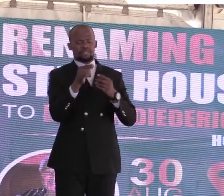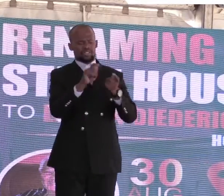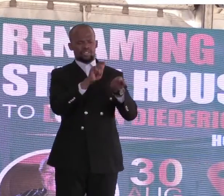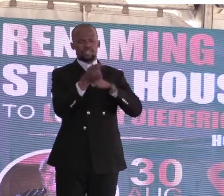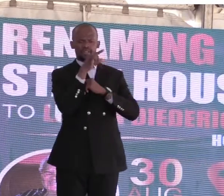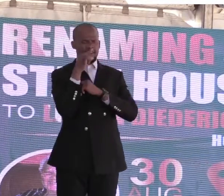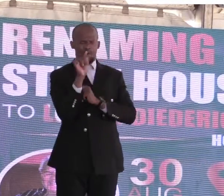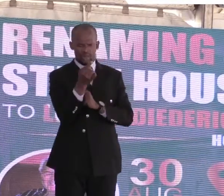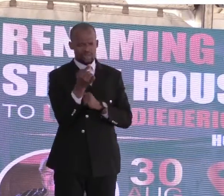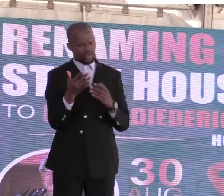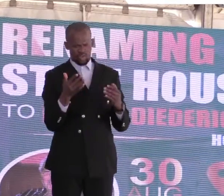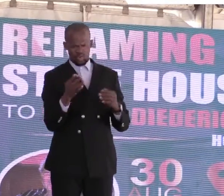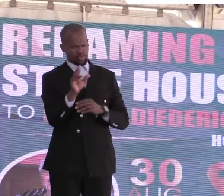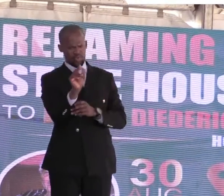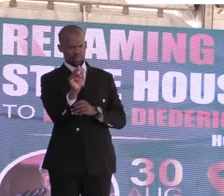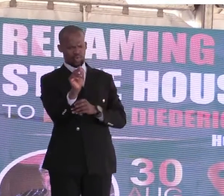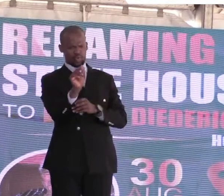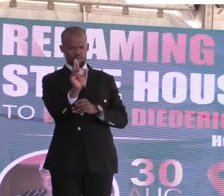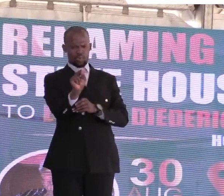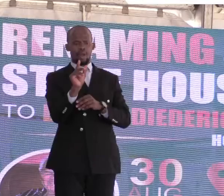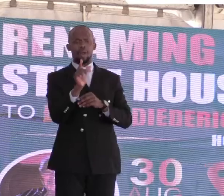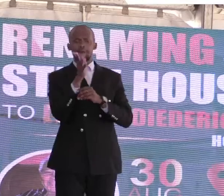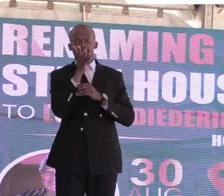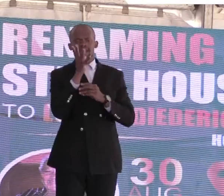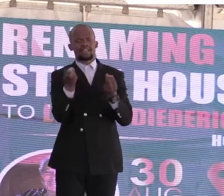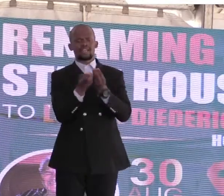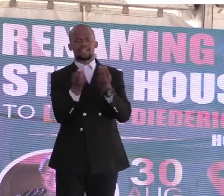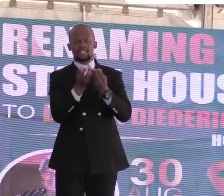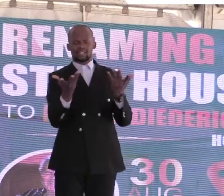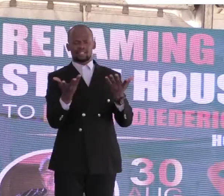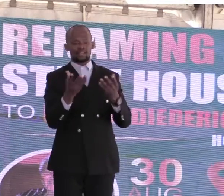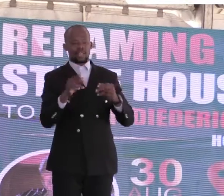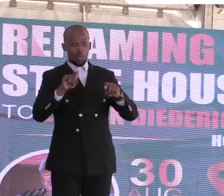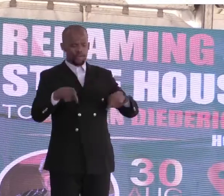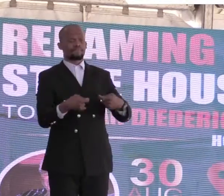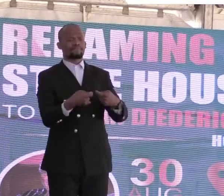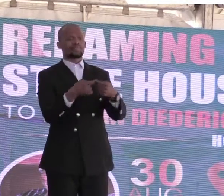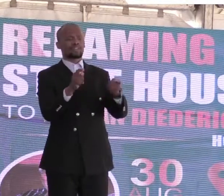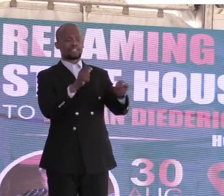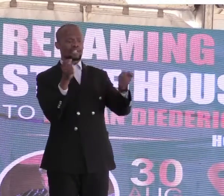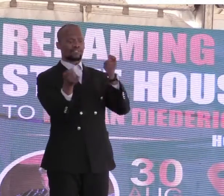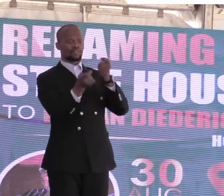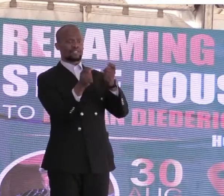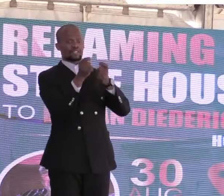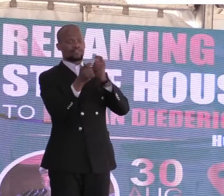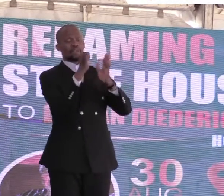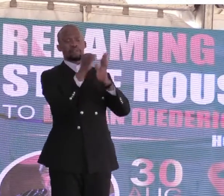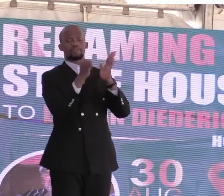a symbolic gesture that also contributes to our transformation agenda.